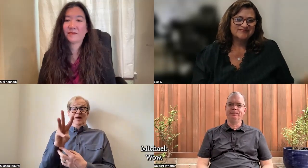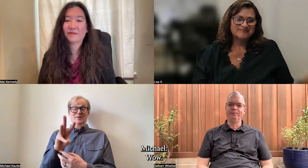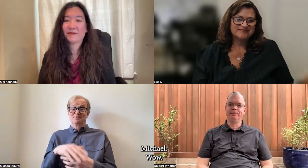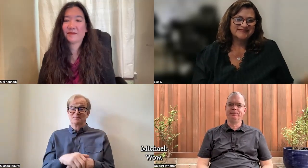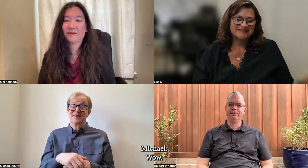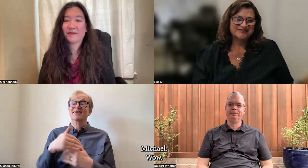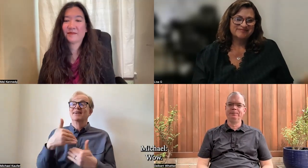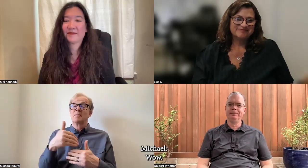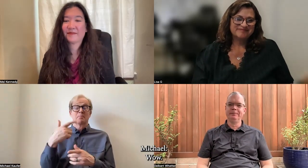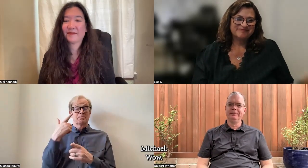Wow.